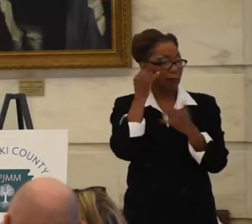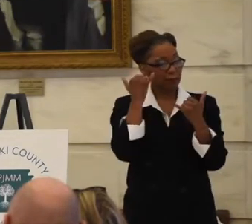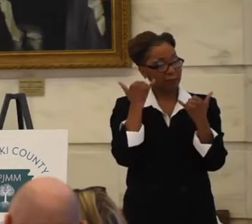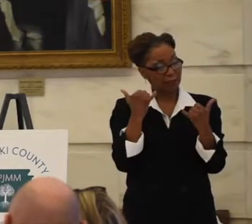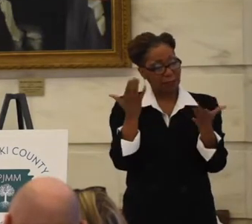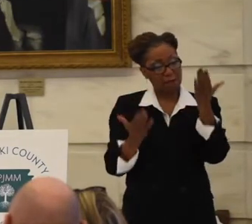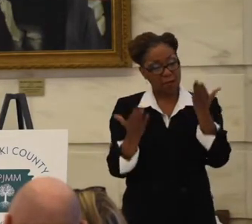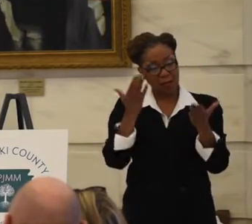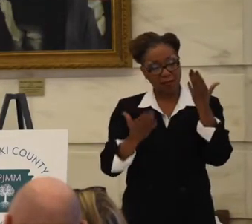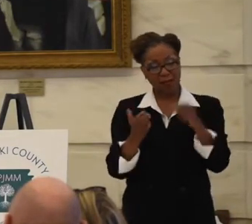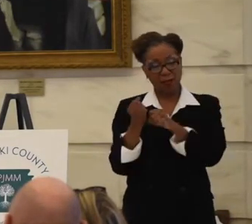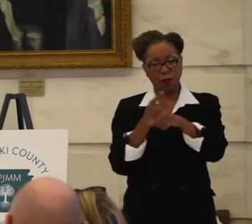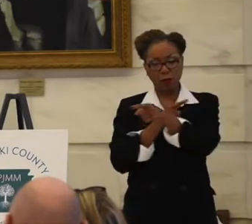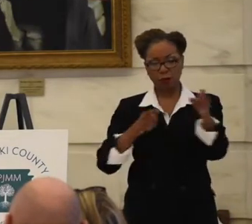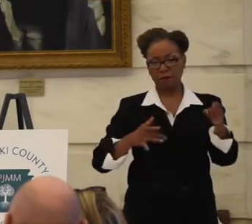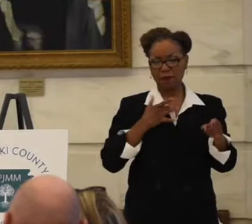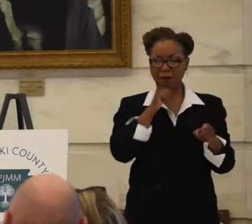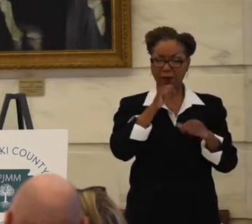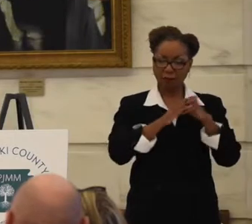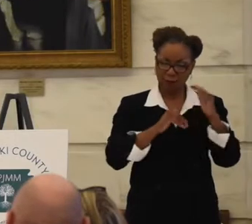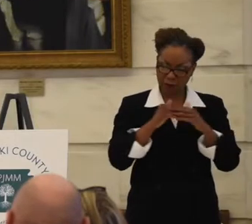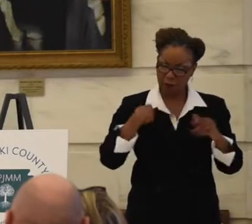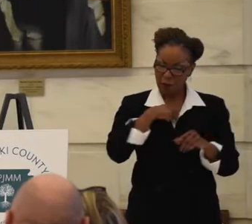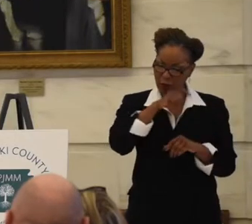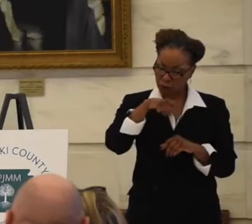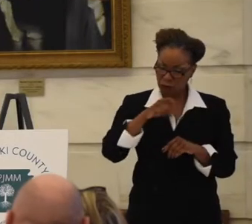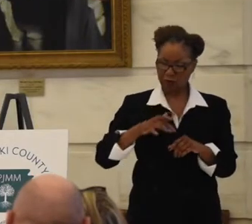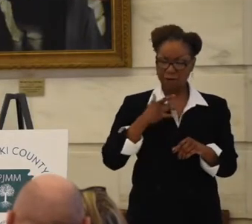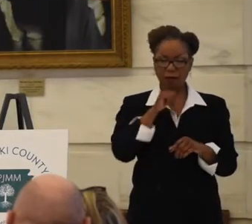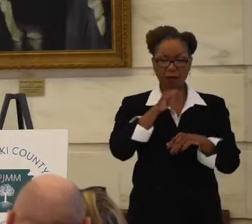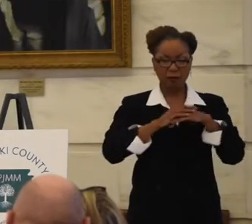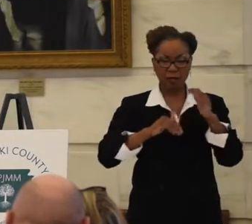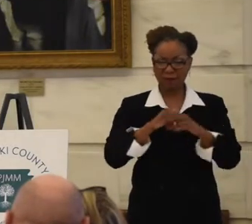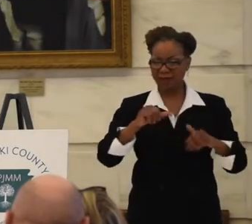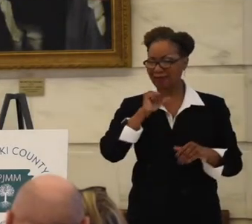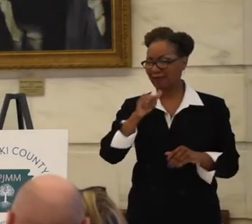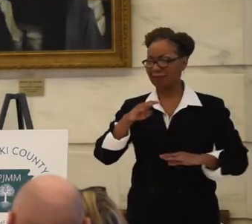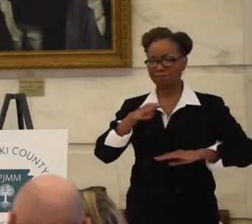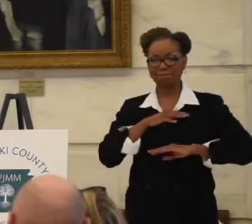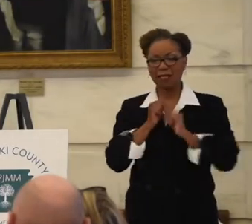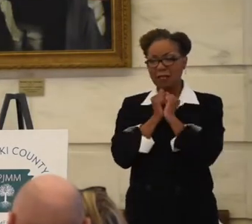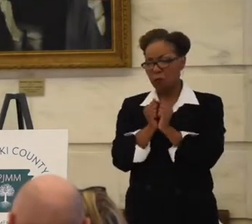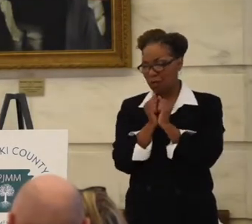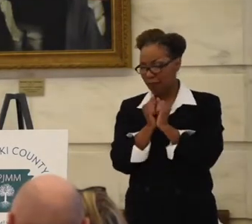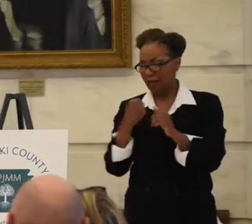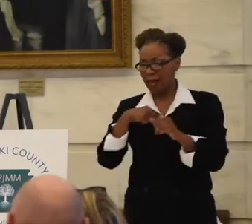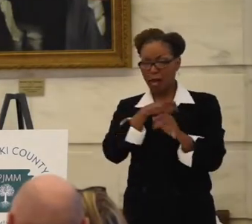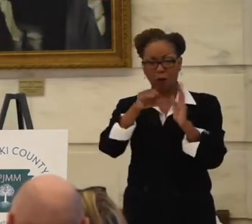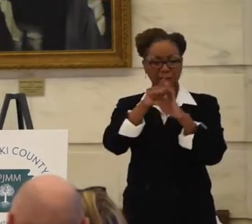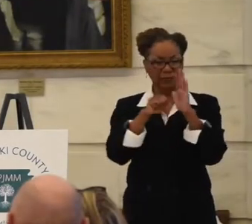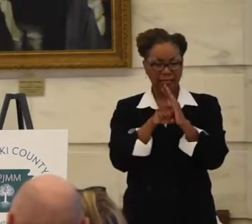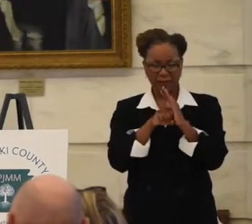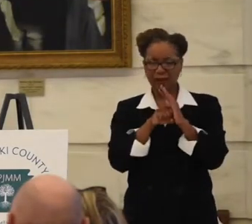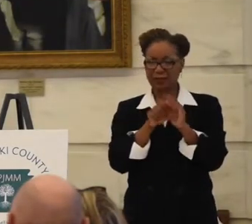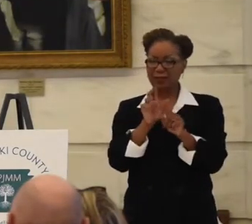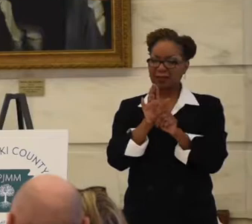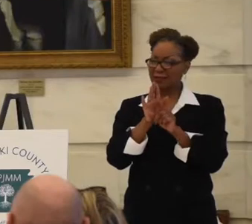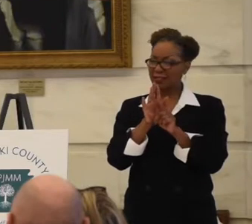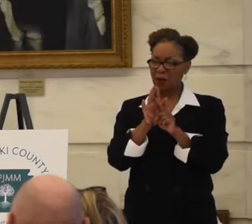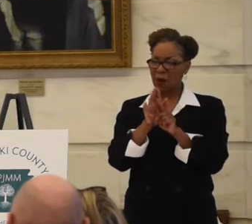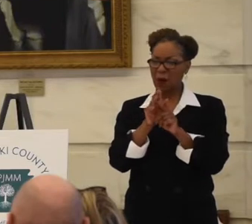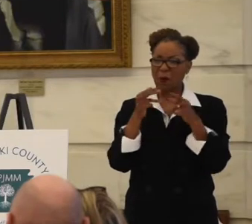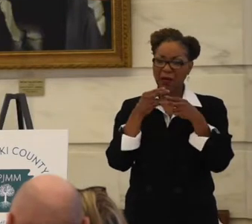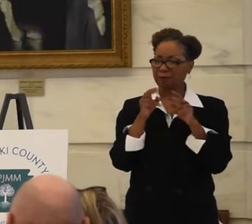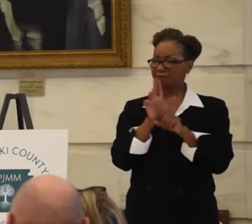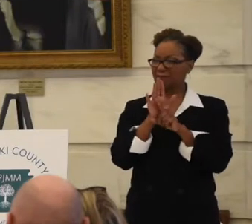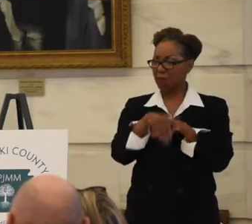uncomfortable, but we should be uncomfortable and discontent with the state of the facts of our nation's hypocrisy.